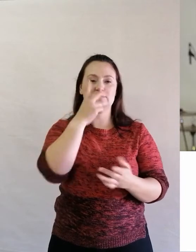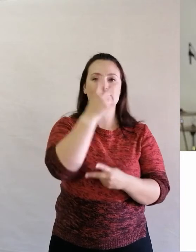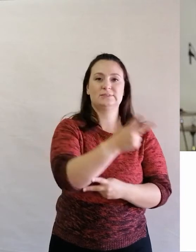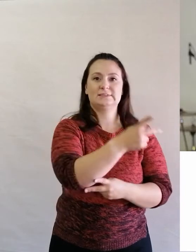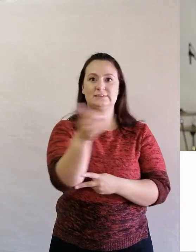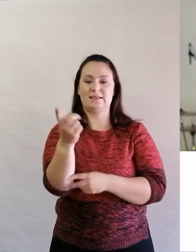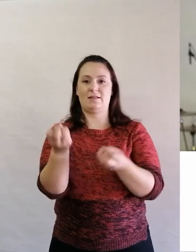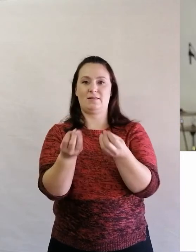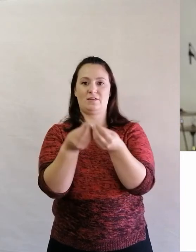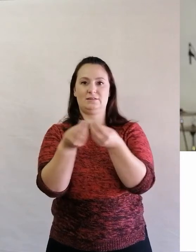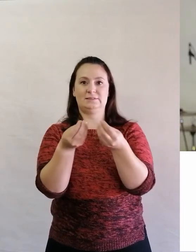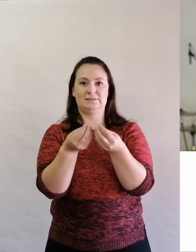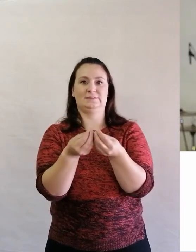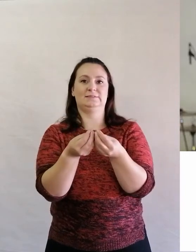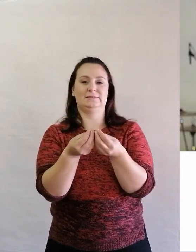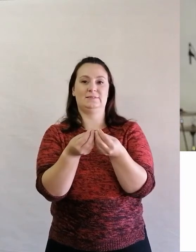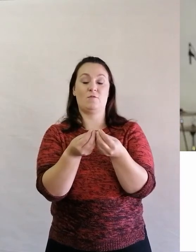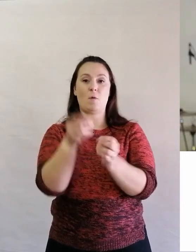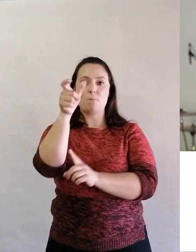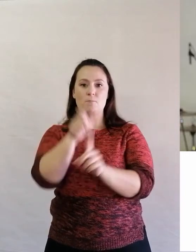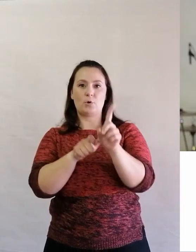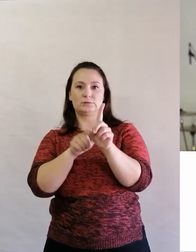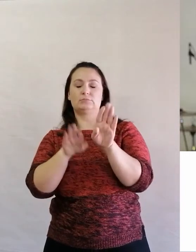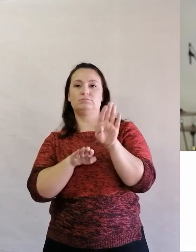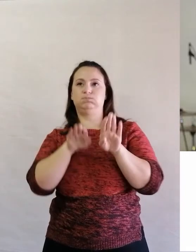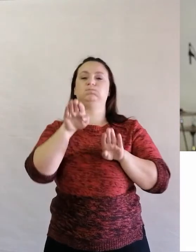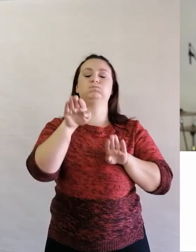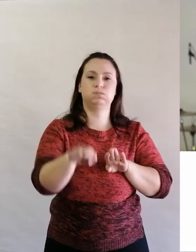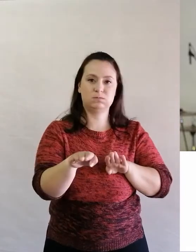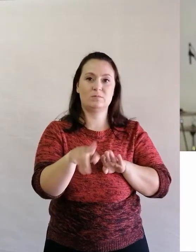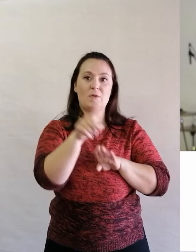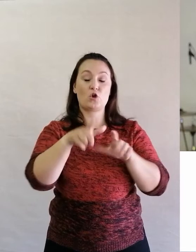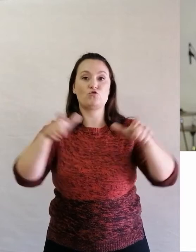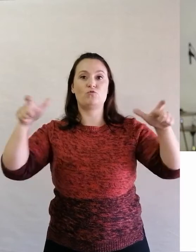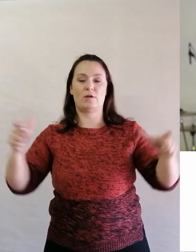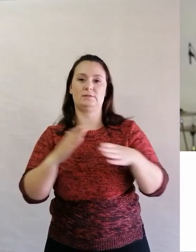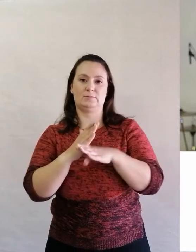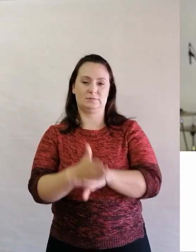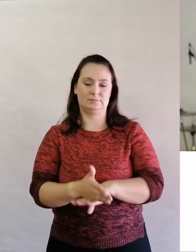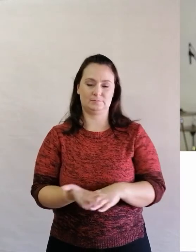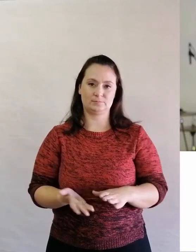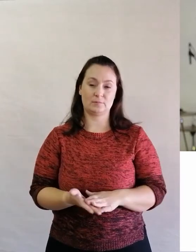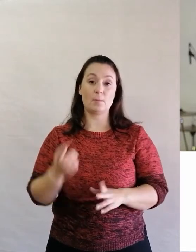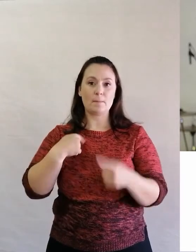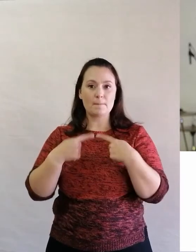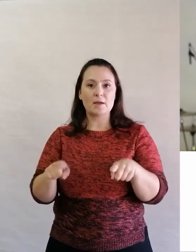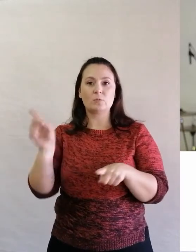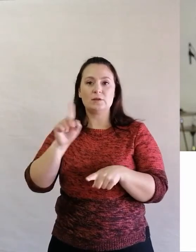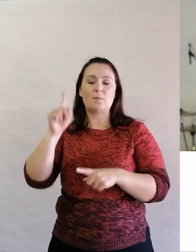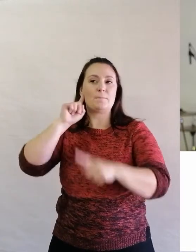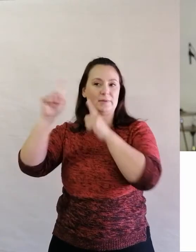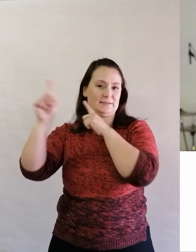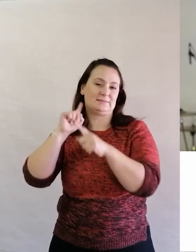seeing somebody launched into a ministry that is going to be far greater than ours. But I tell you, all it is, let's be obedient to what God